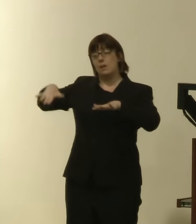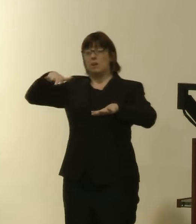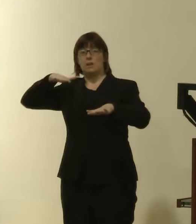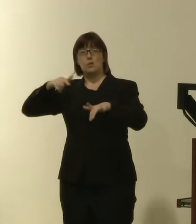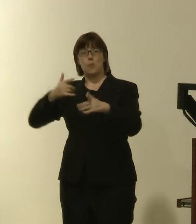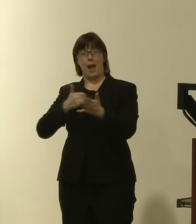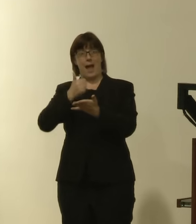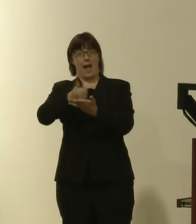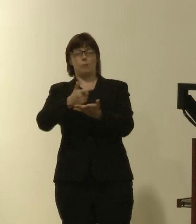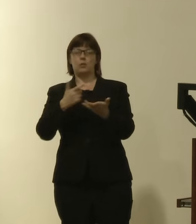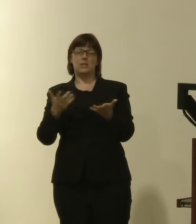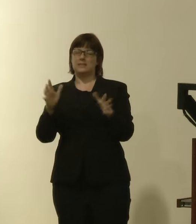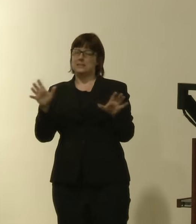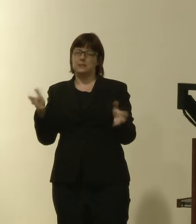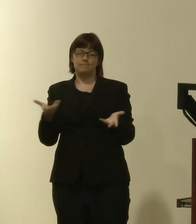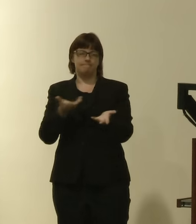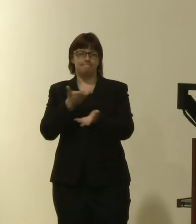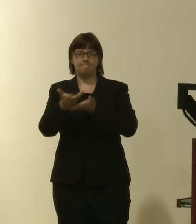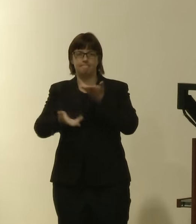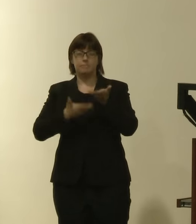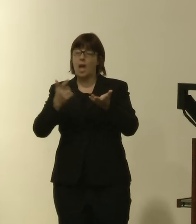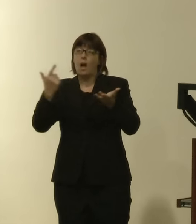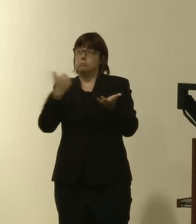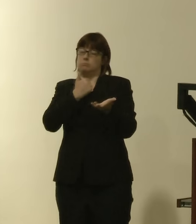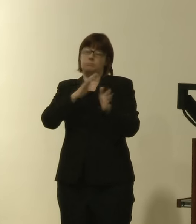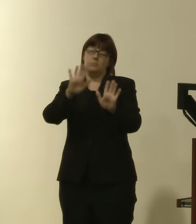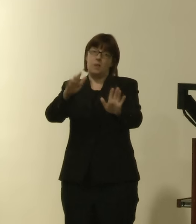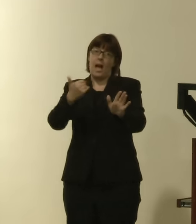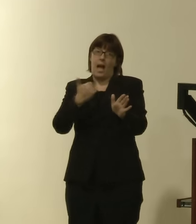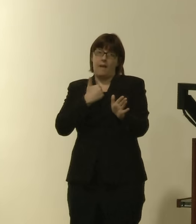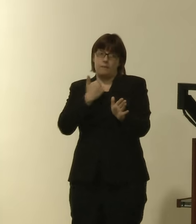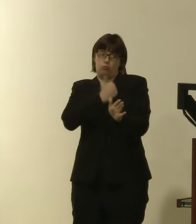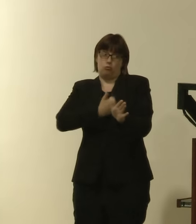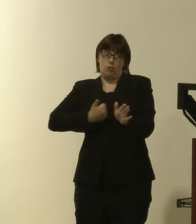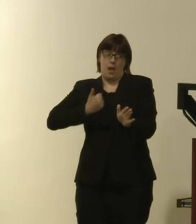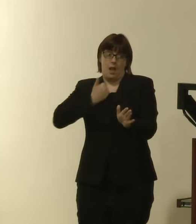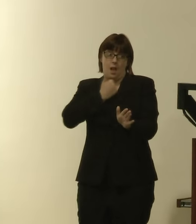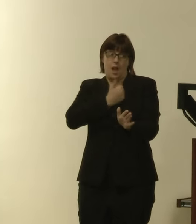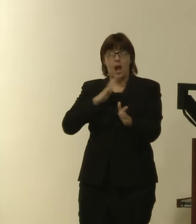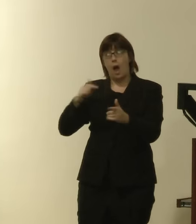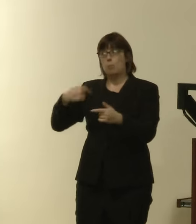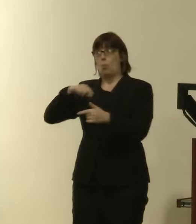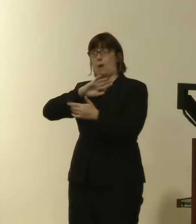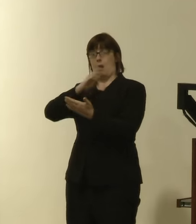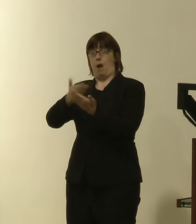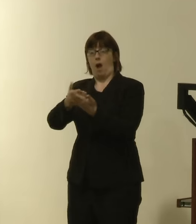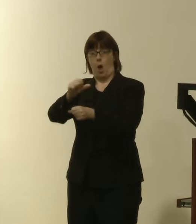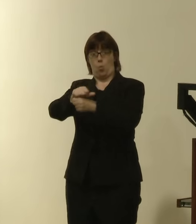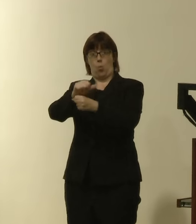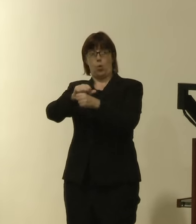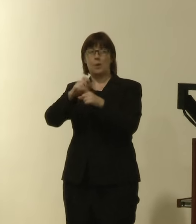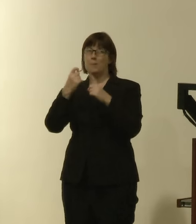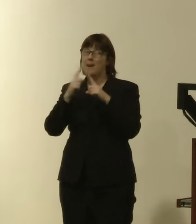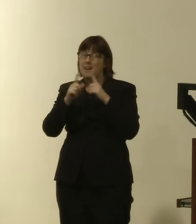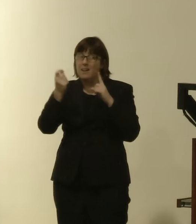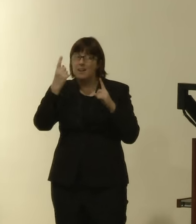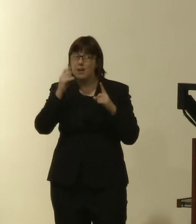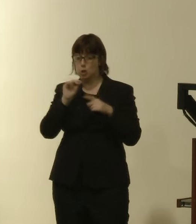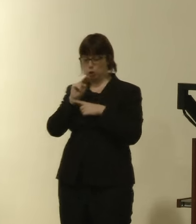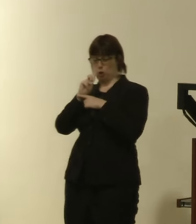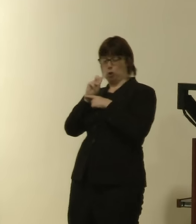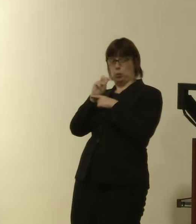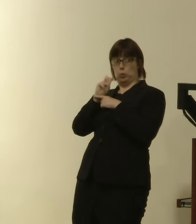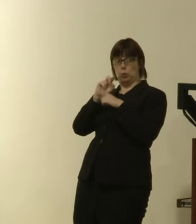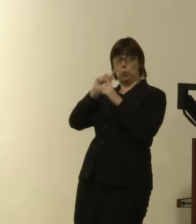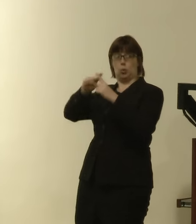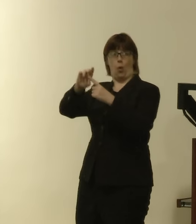Now, I still regret, and will always regret, I'm proud of that we got there, but it's a long time between June